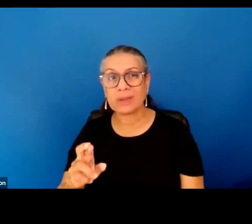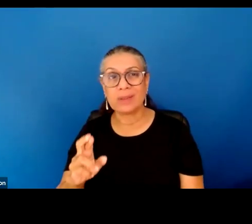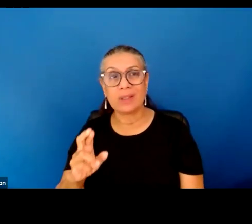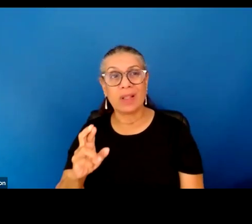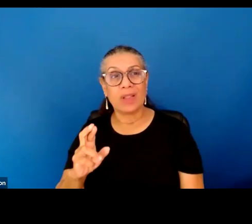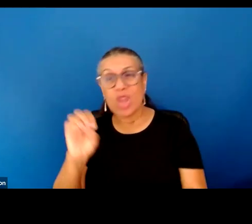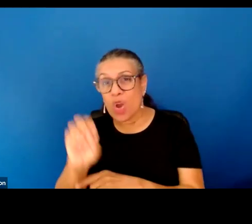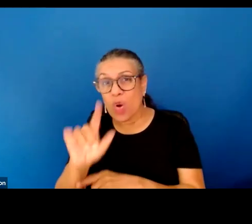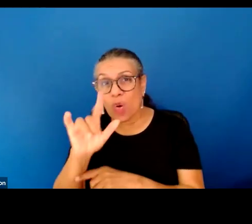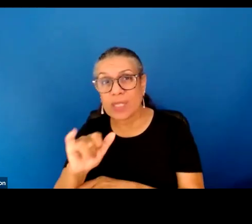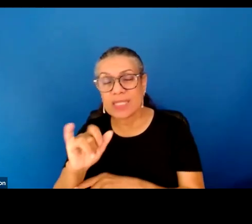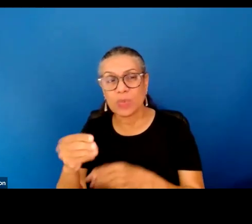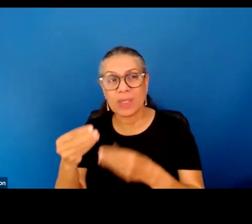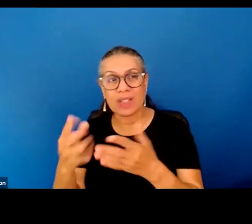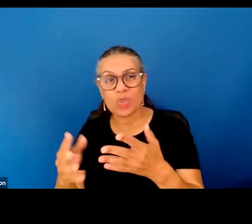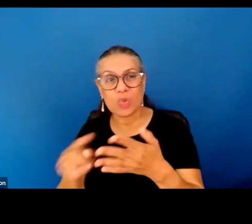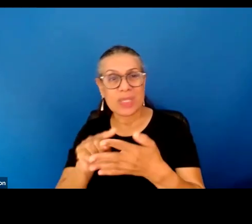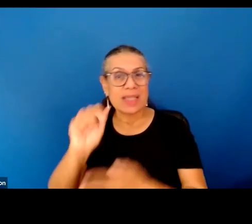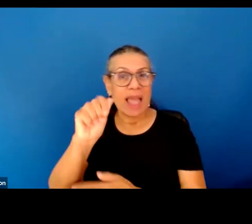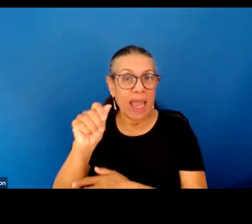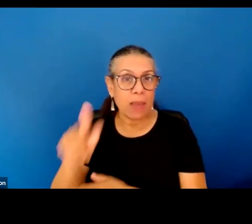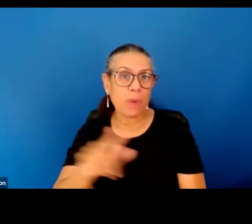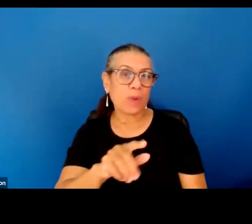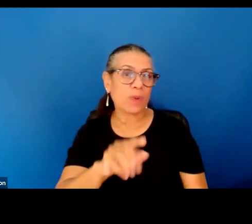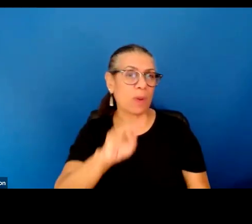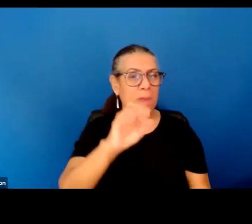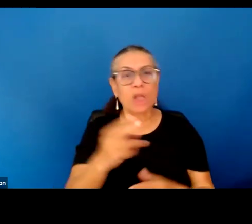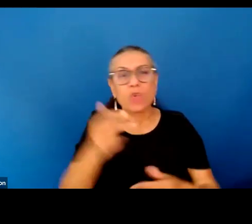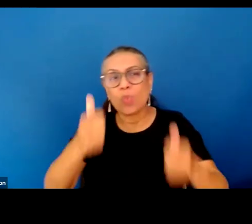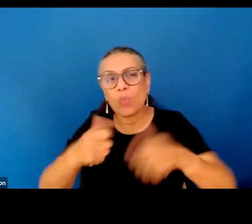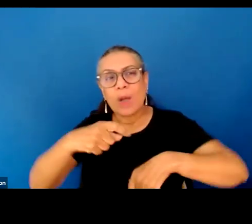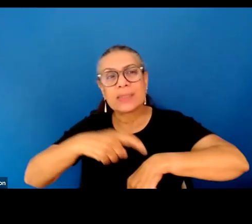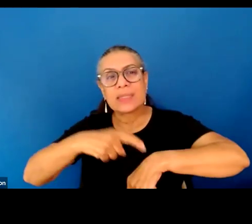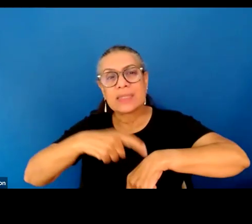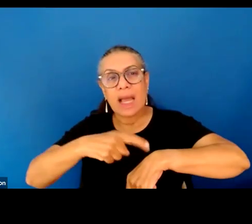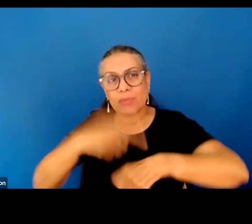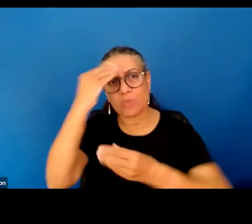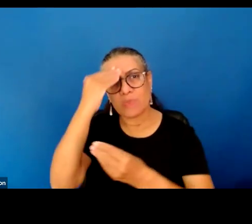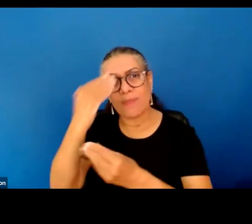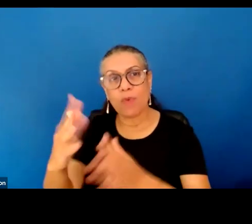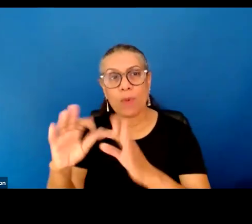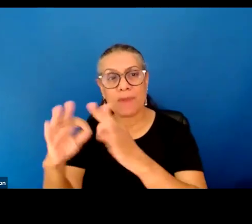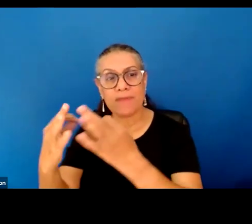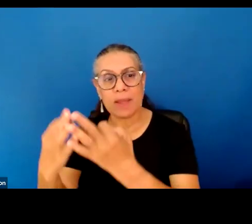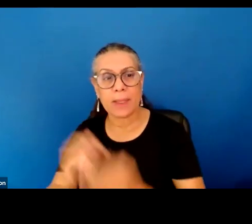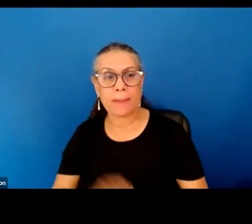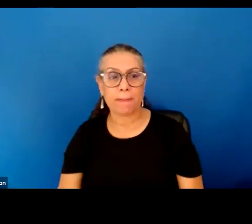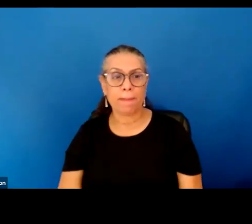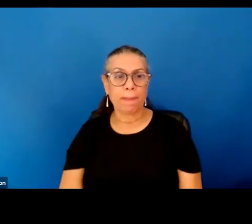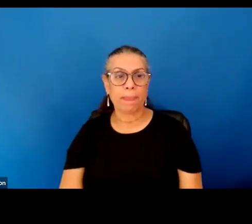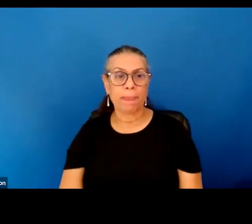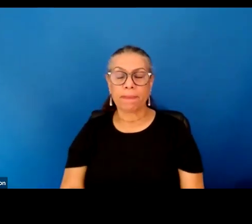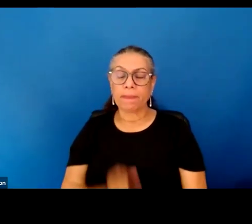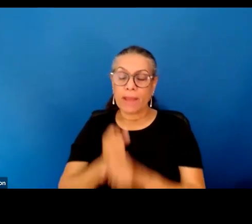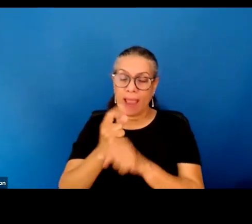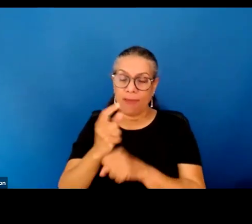that we can evolve to under any iteration of the policy? I think every year we work to see